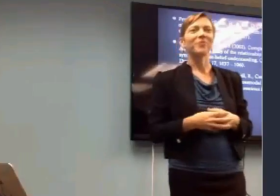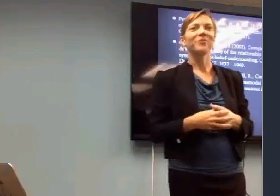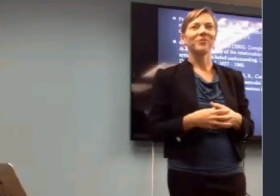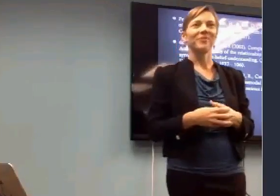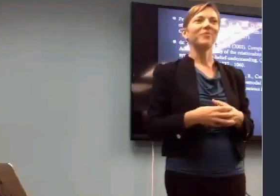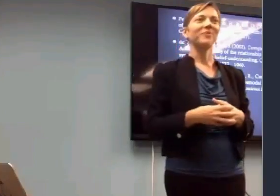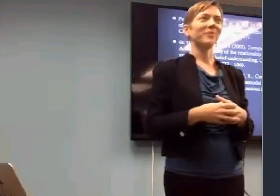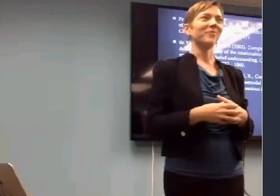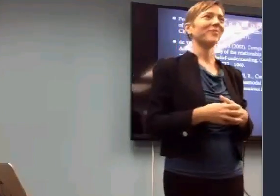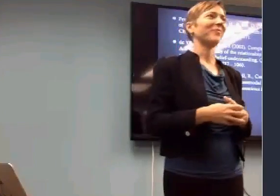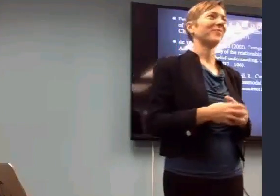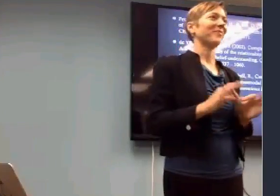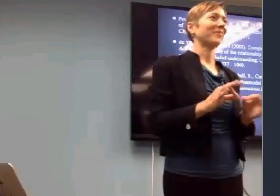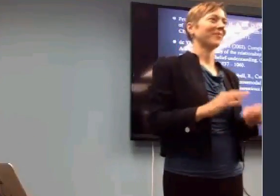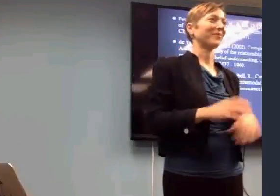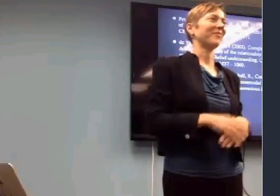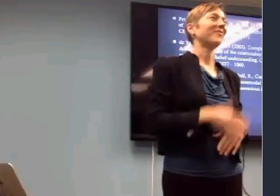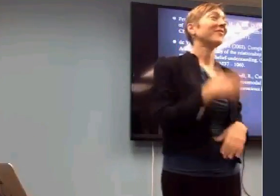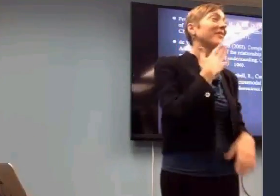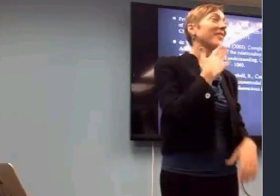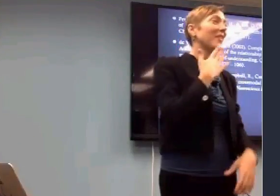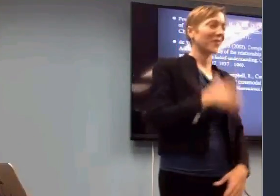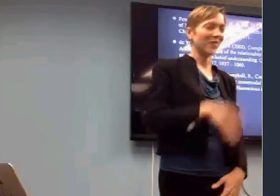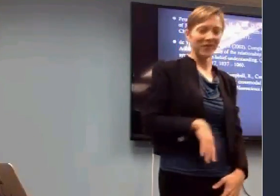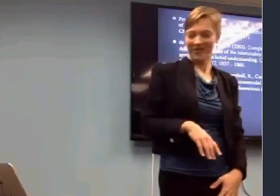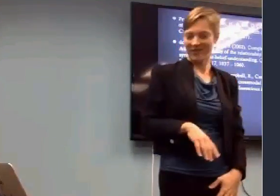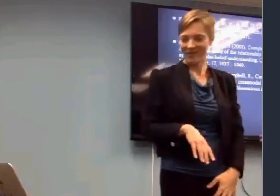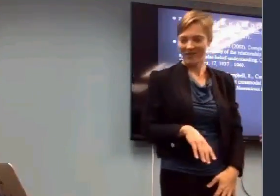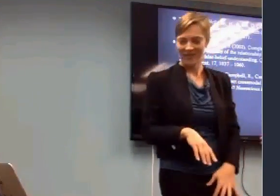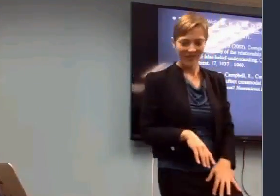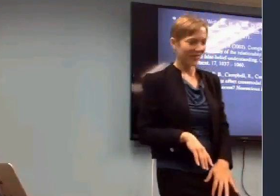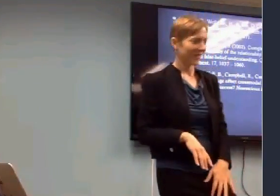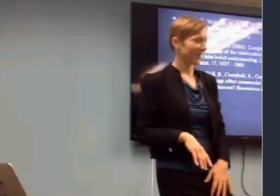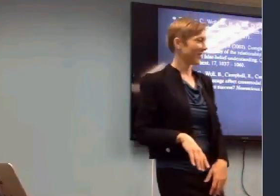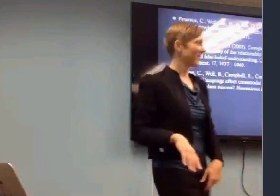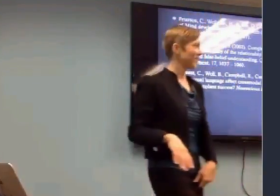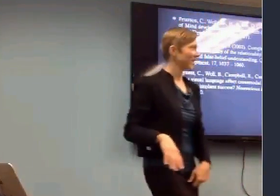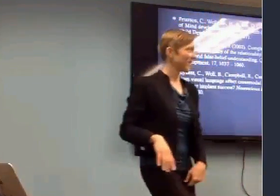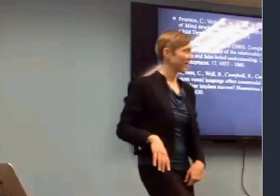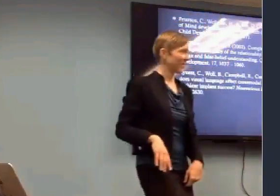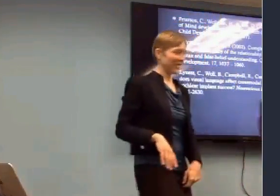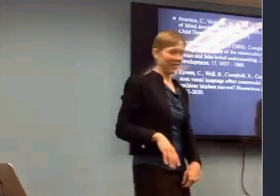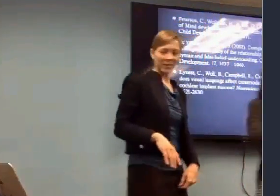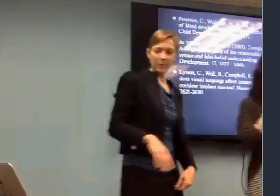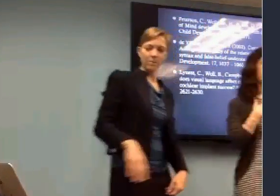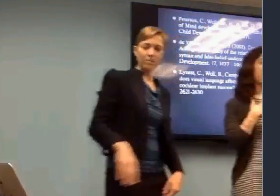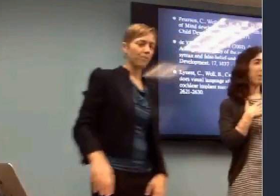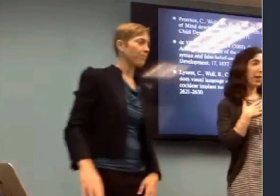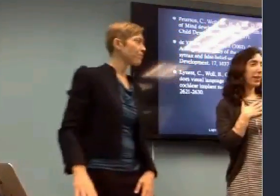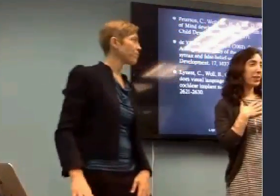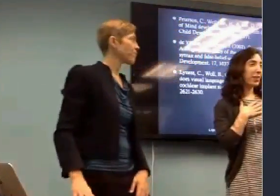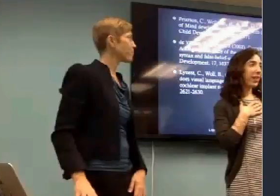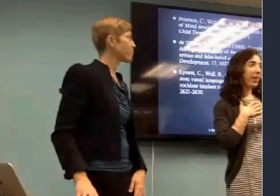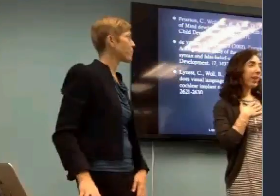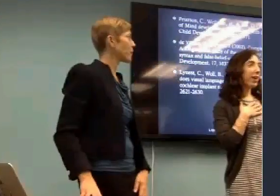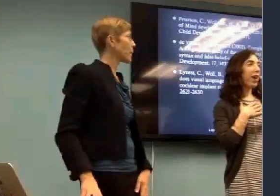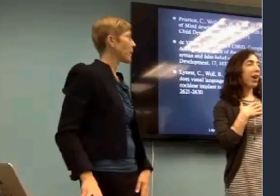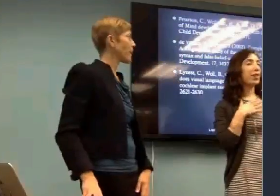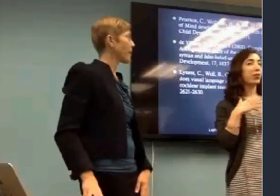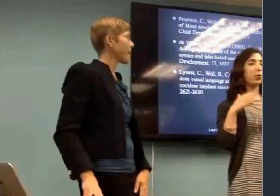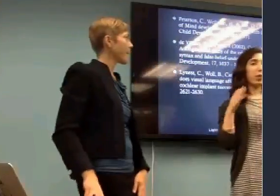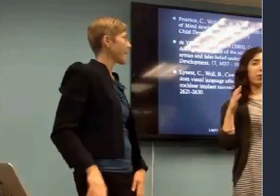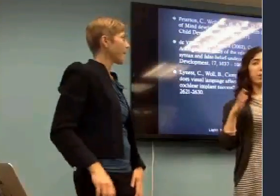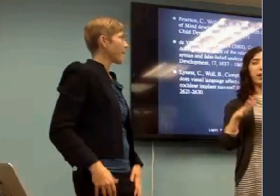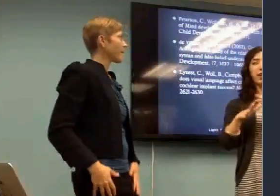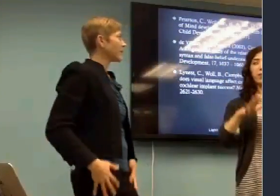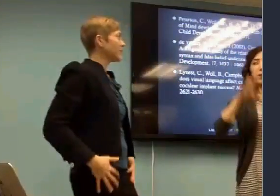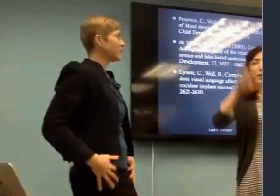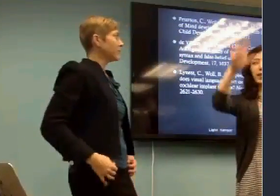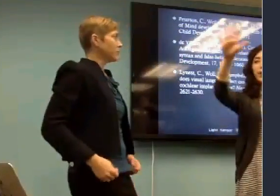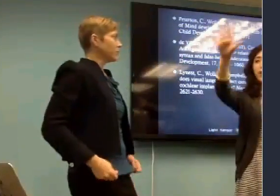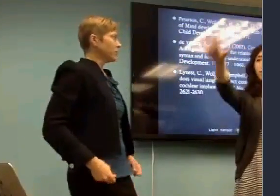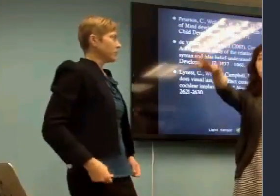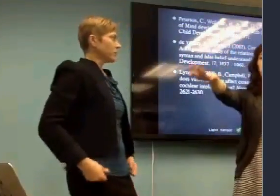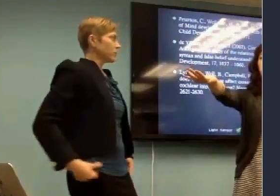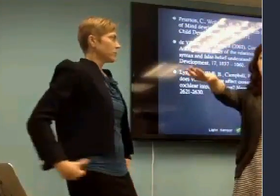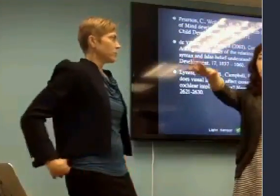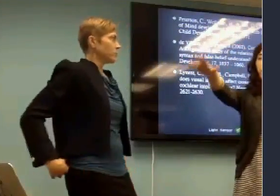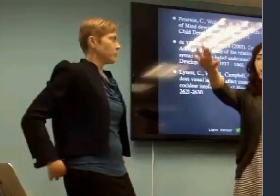again. Thank you. Thank you. I'm Hadar, I'm the office manager here. I just want to remind everybody that the fruit